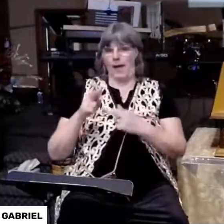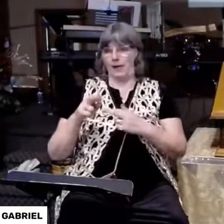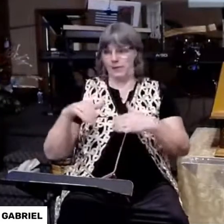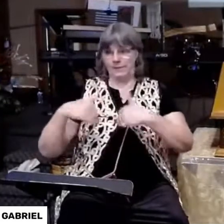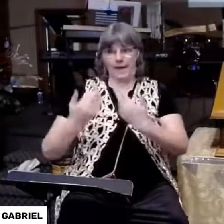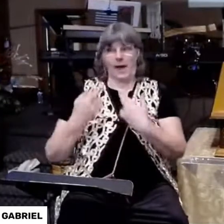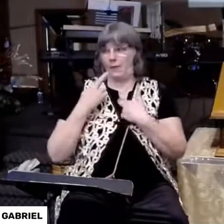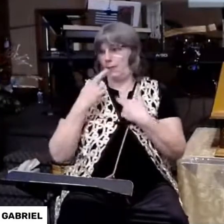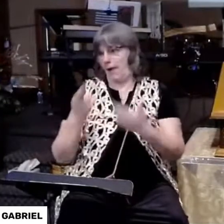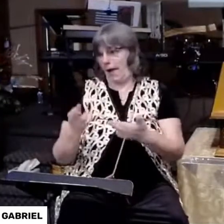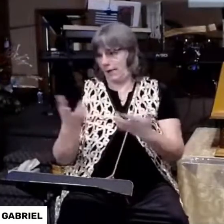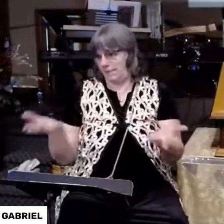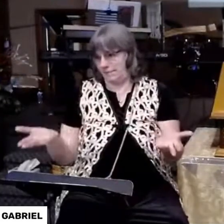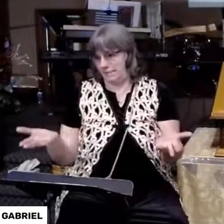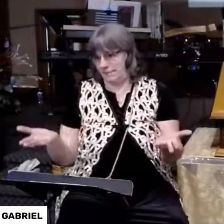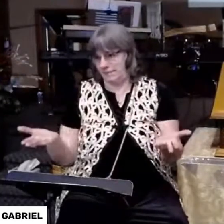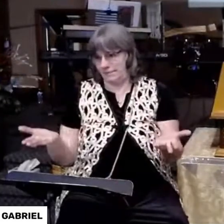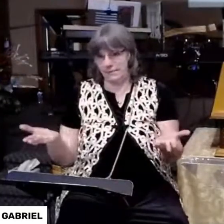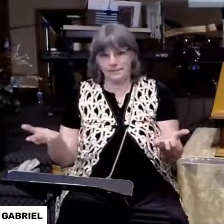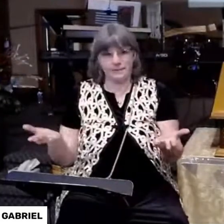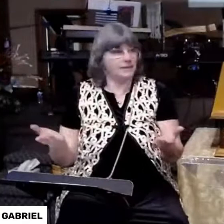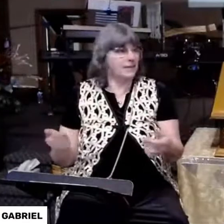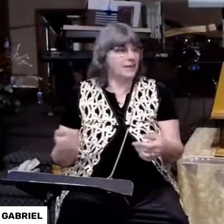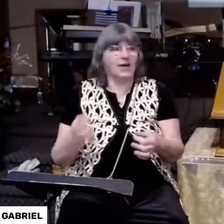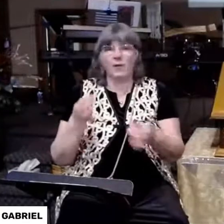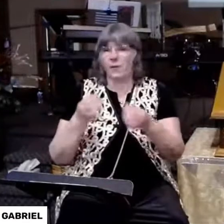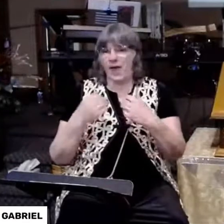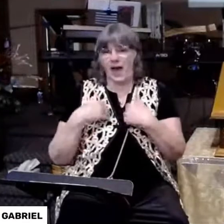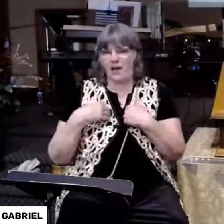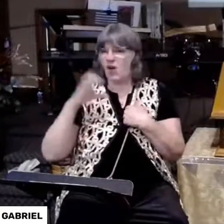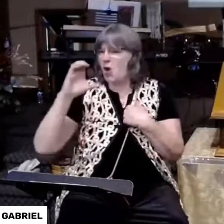to life's cruel predicaments.